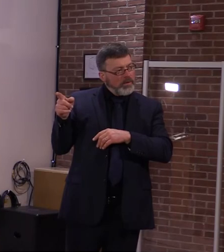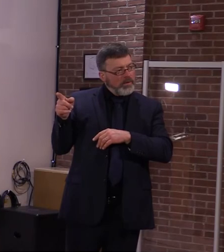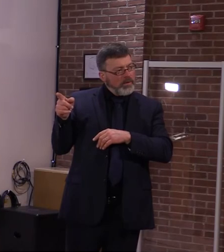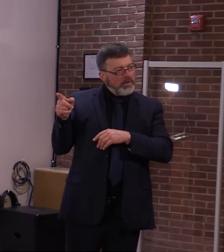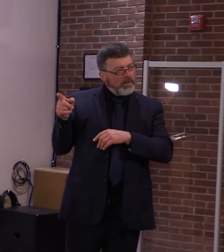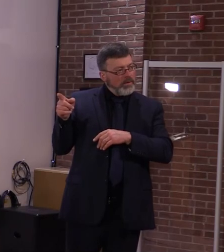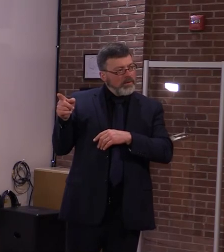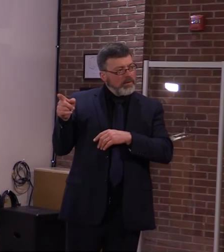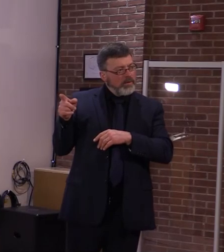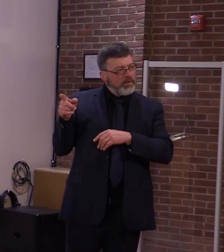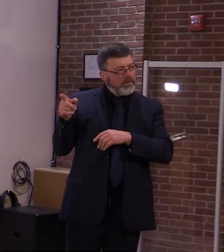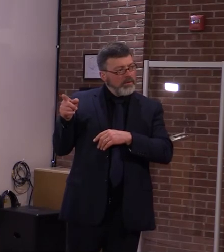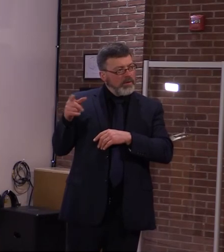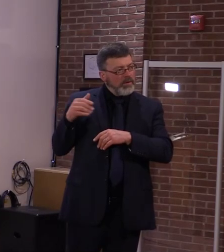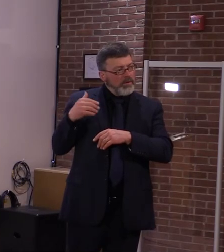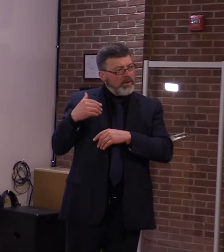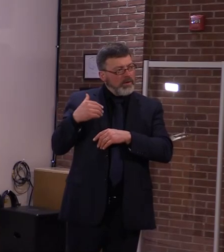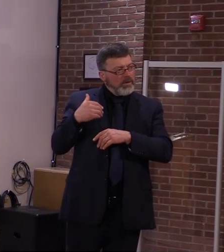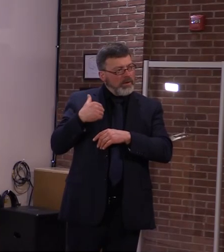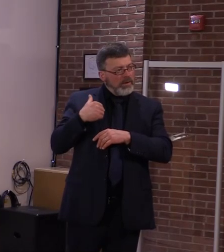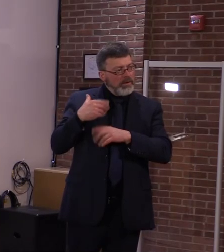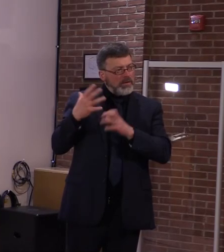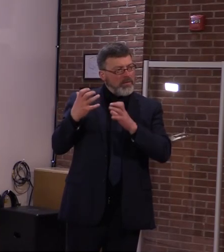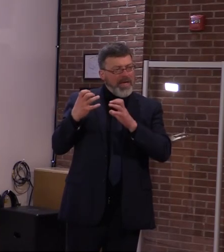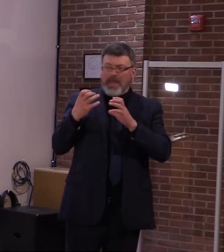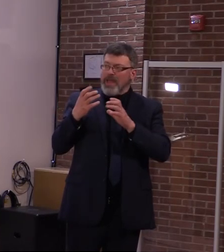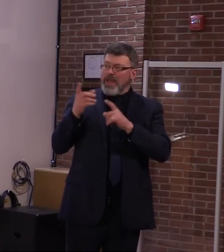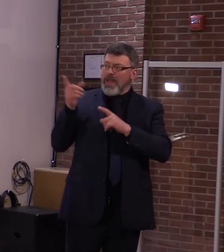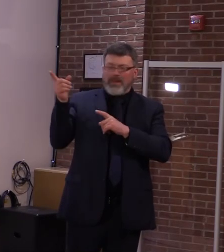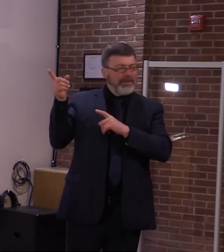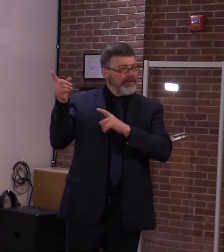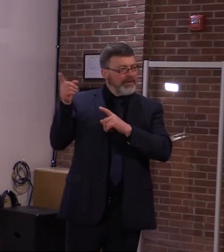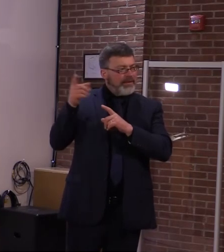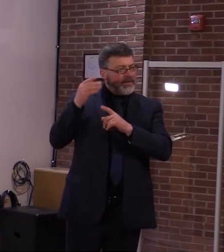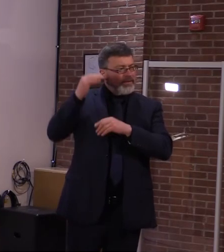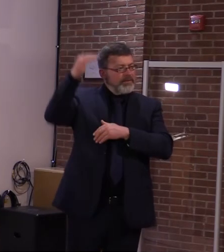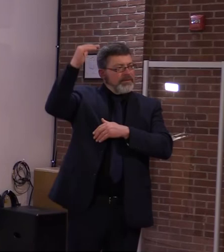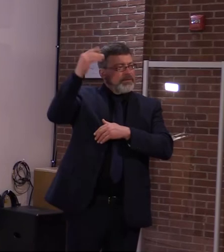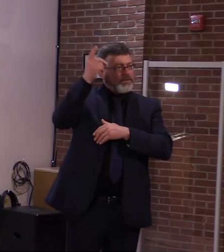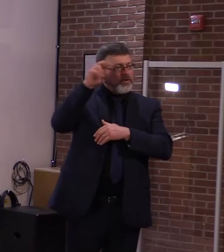and Commissioner Levine specifically mentioned Essex County and perhaps Tuesday.